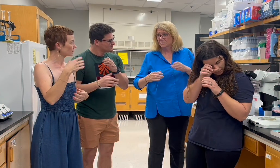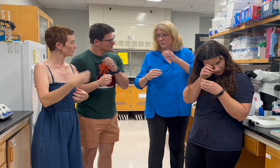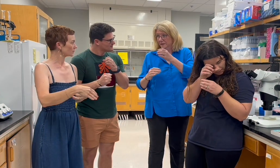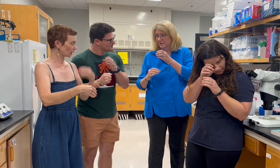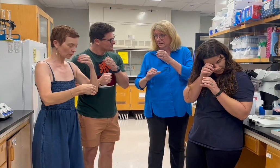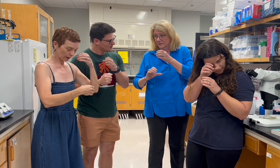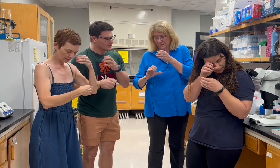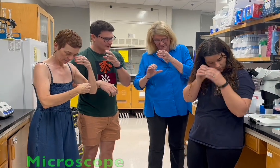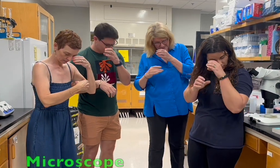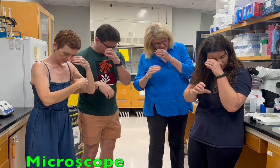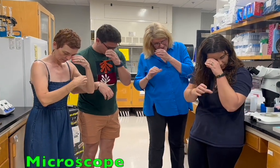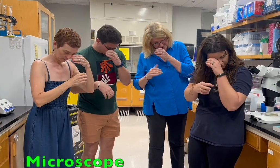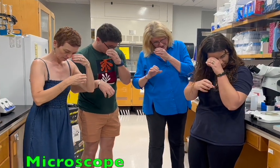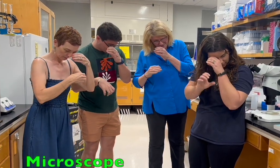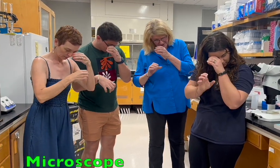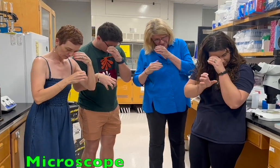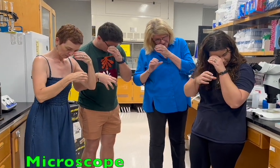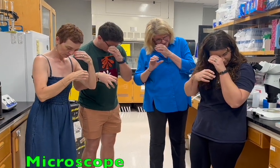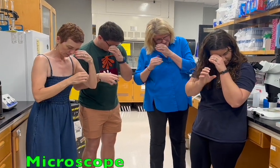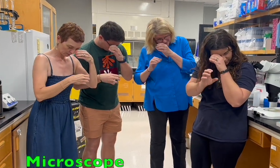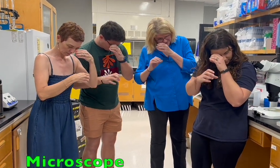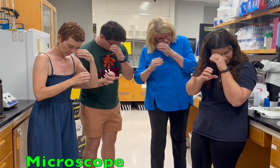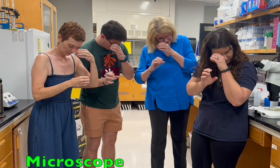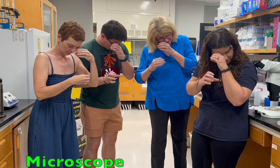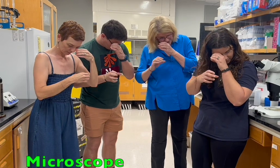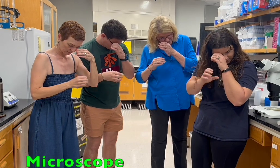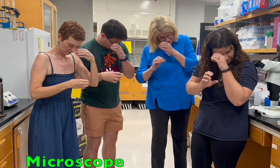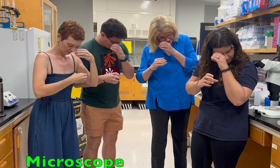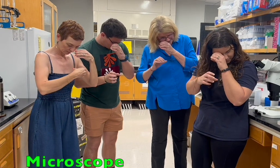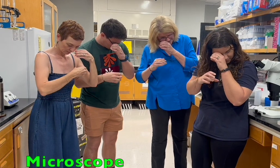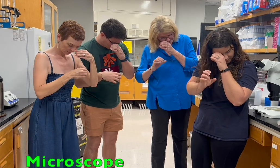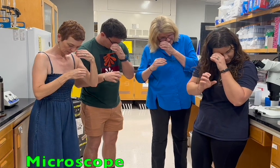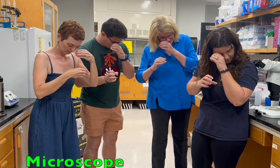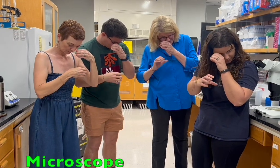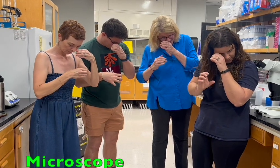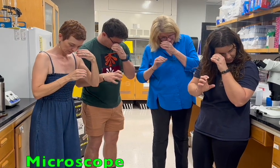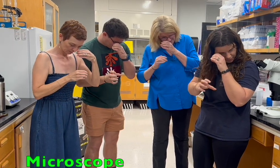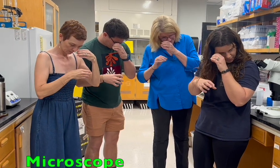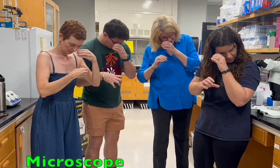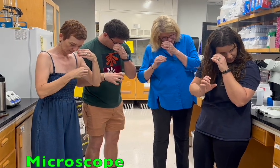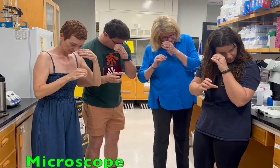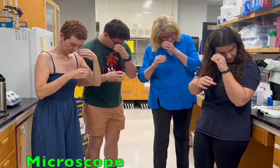dominant hand does the moving. Okay. Cool. So my dominant is right, so I'm just adjusting with my right. Microscope.